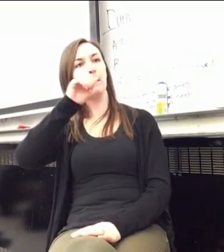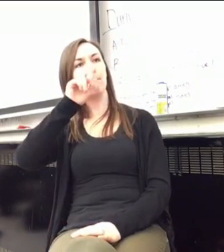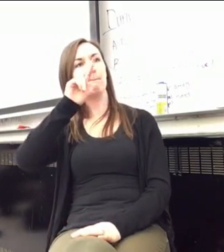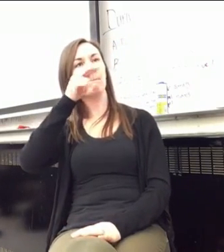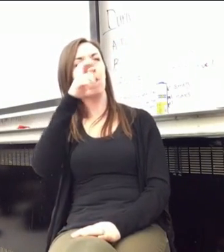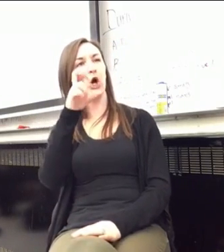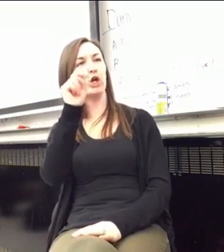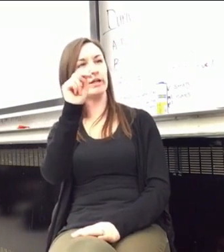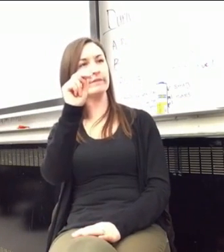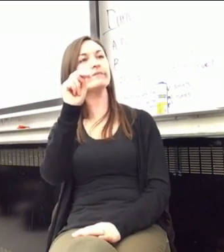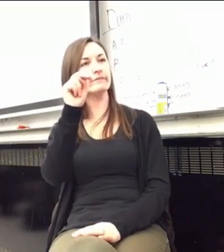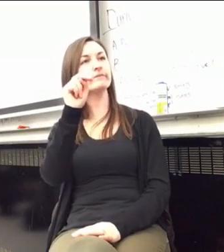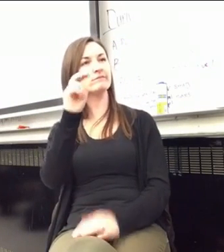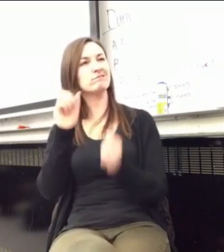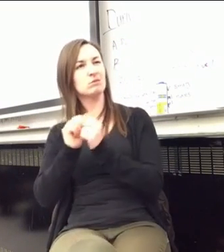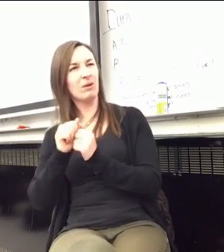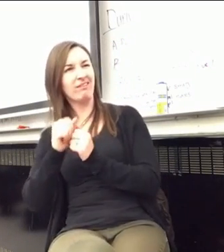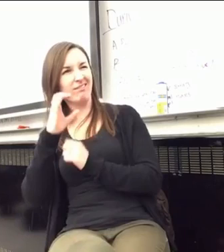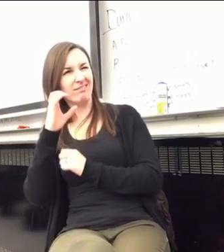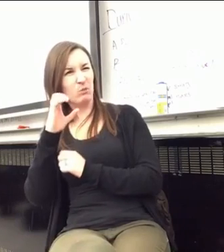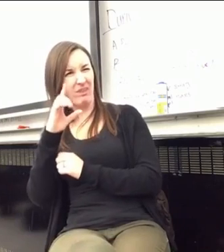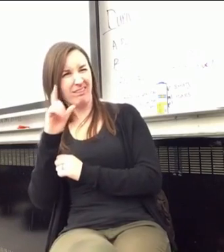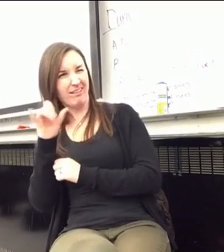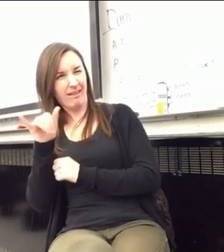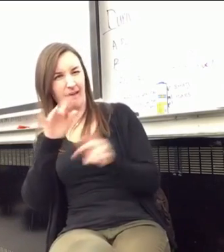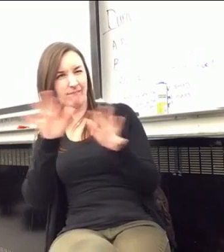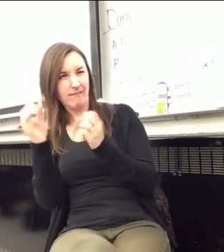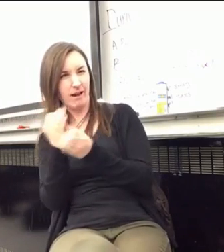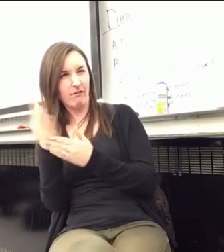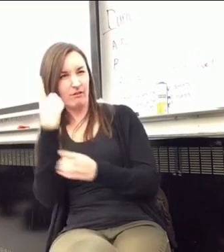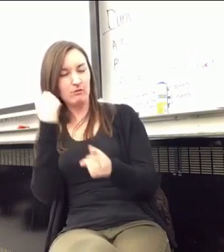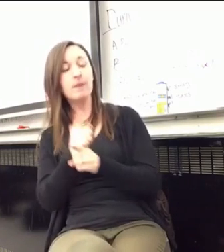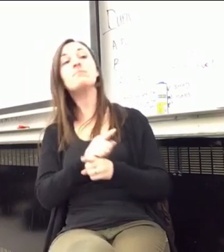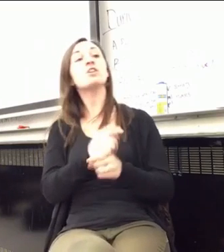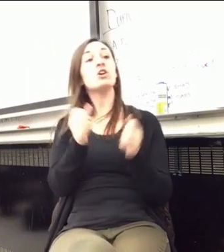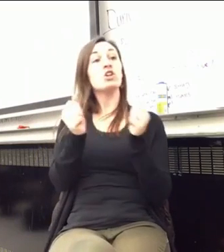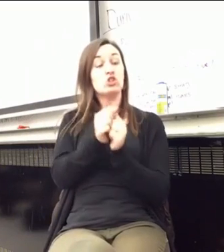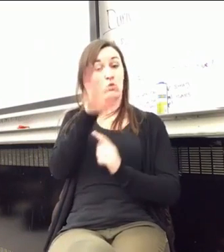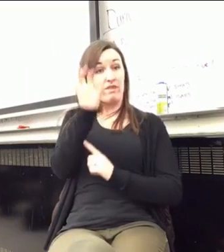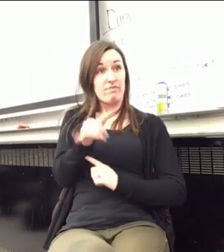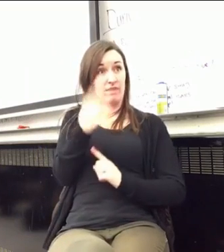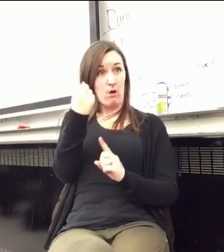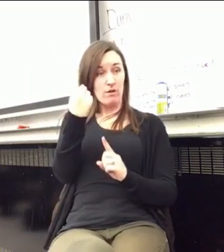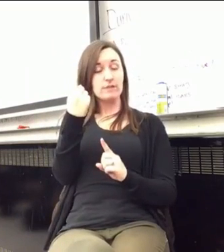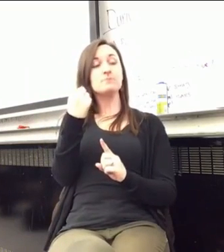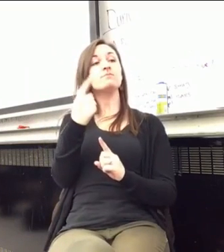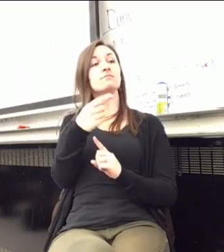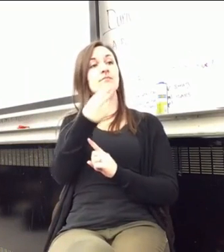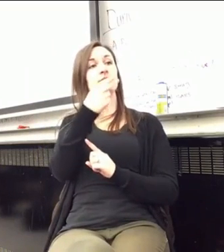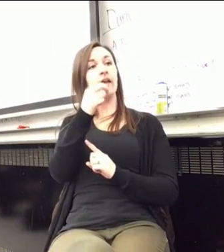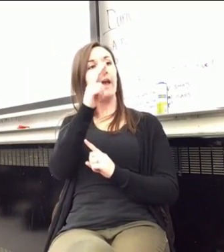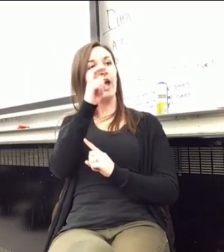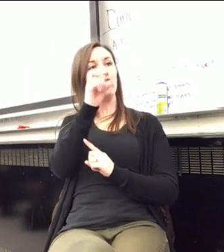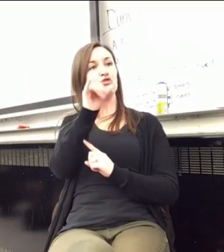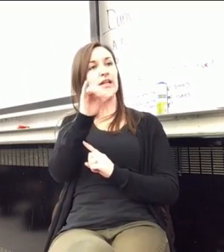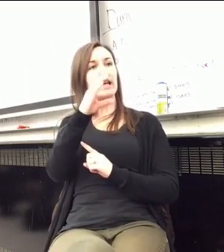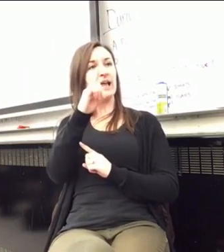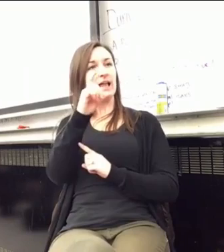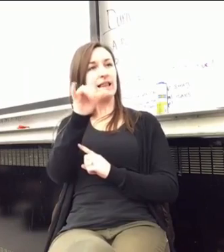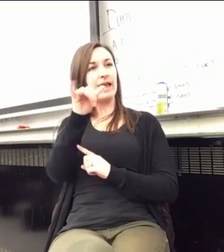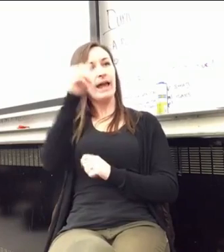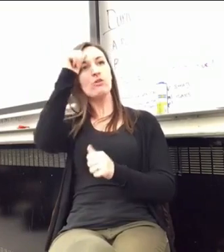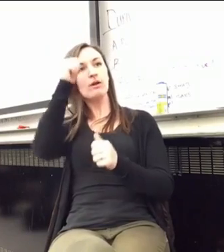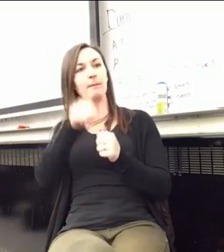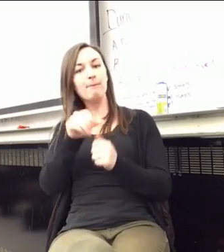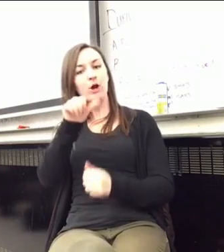the AP exam. So, with the corrupt bargain, as you guys remember, Henry Clay, remember John